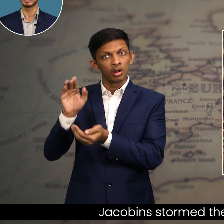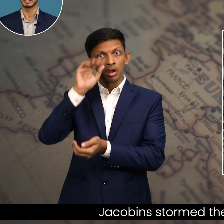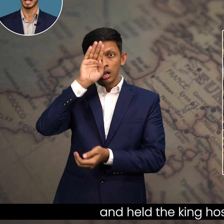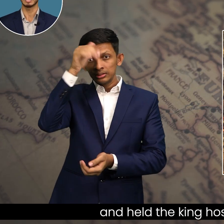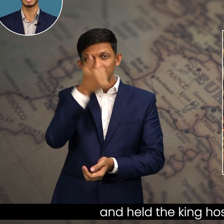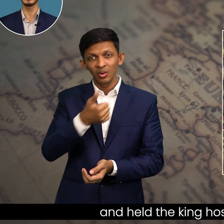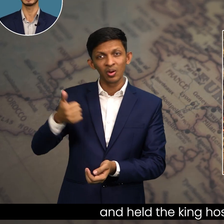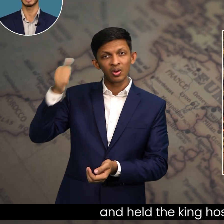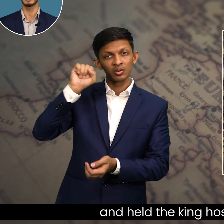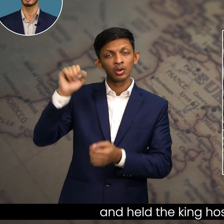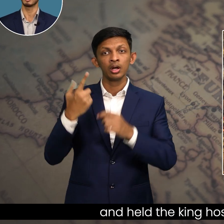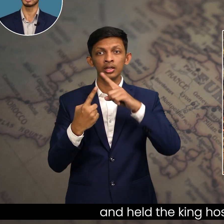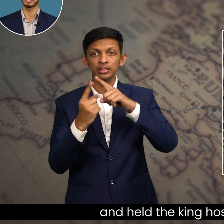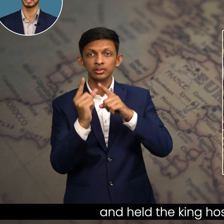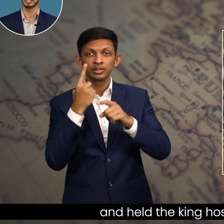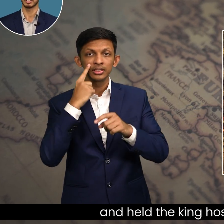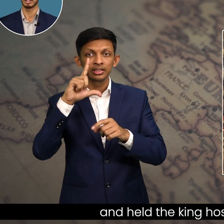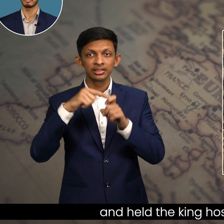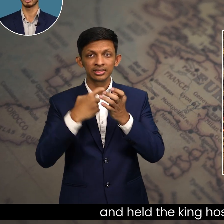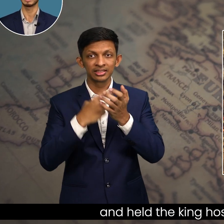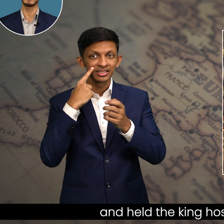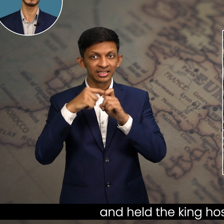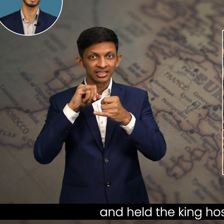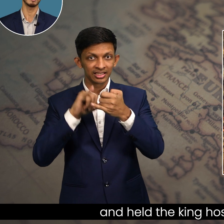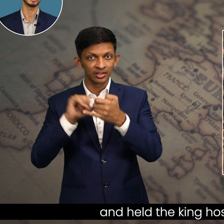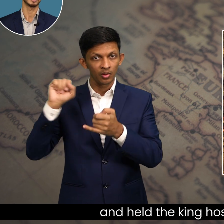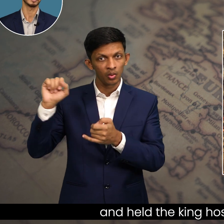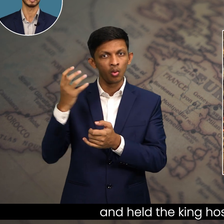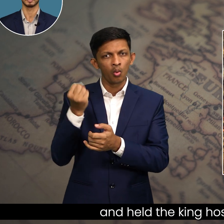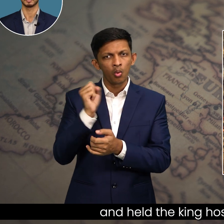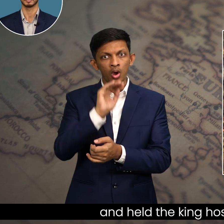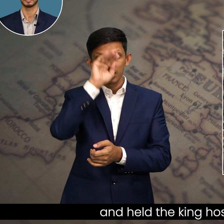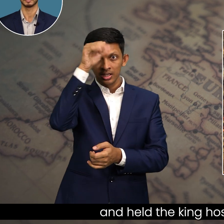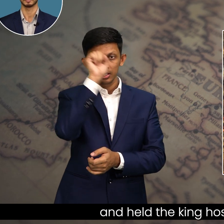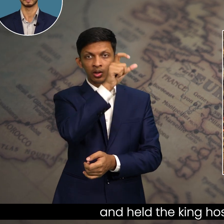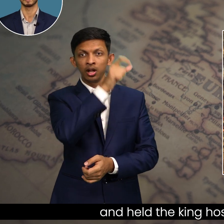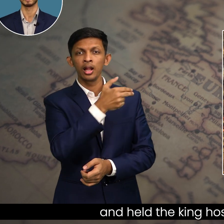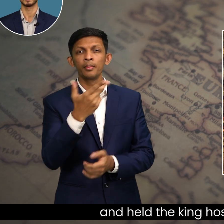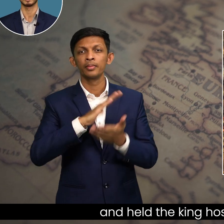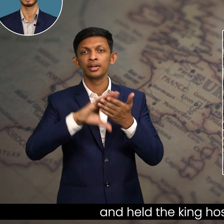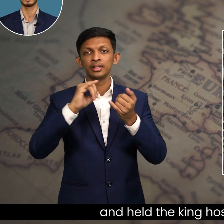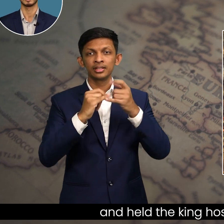Tuileries and held the king hostage for several hours.